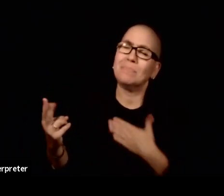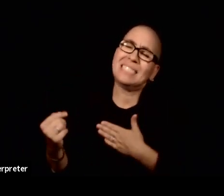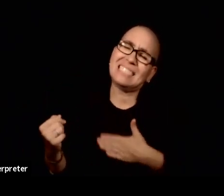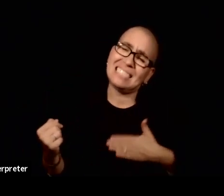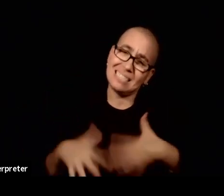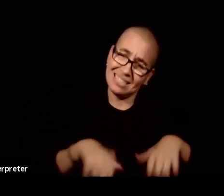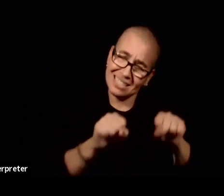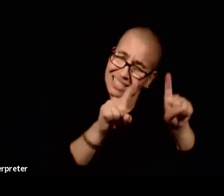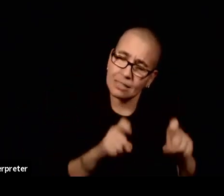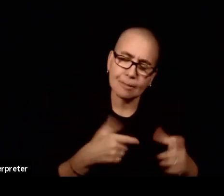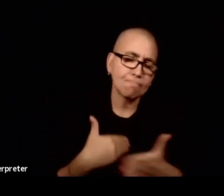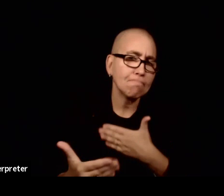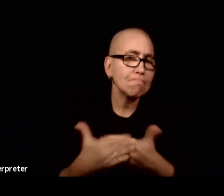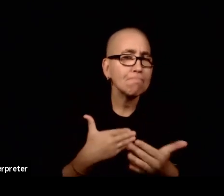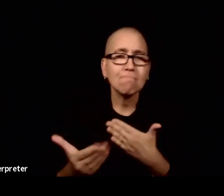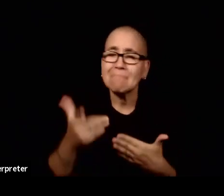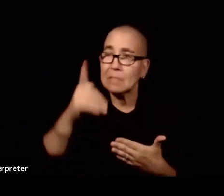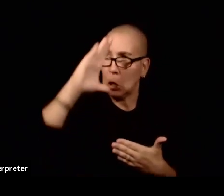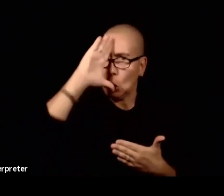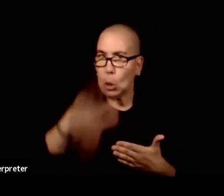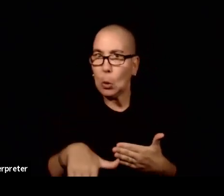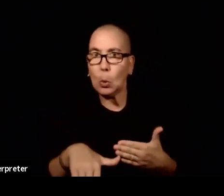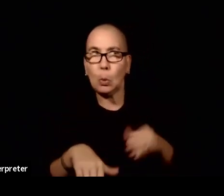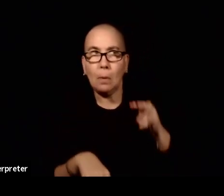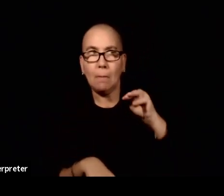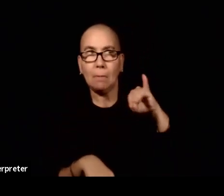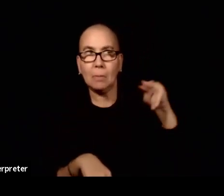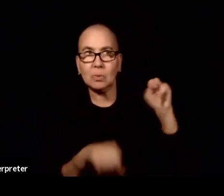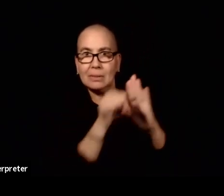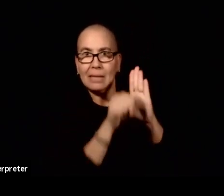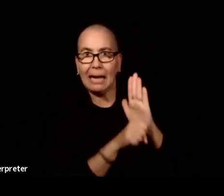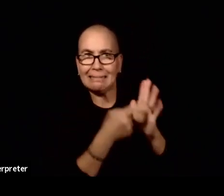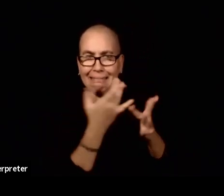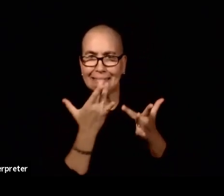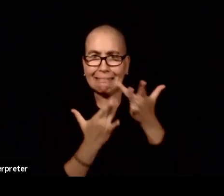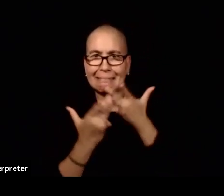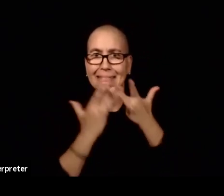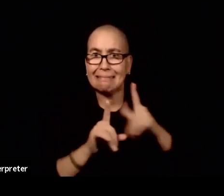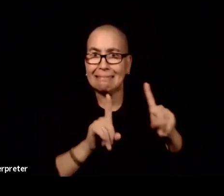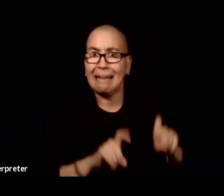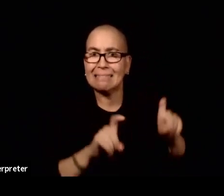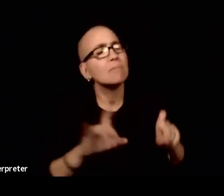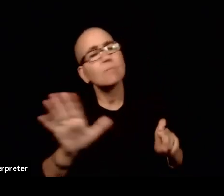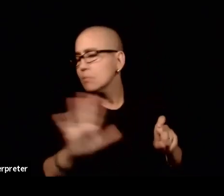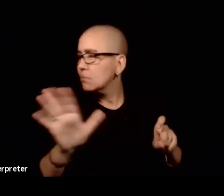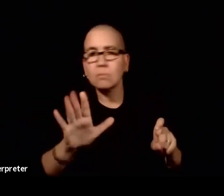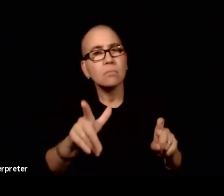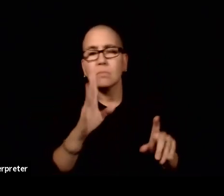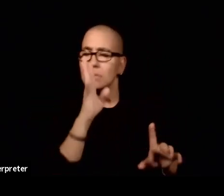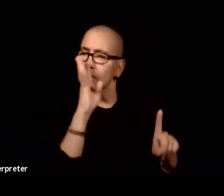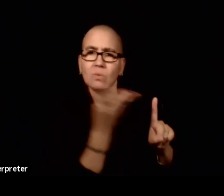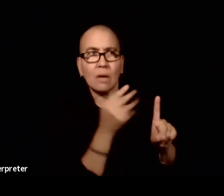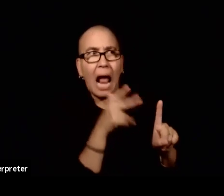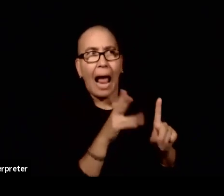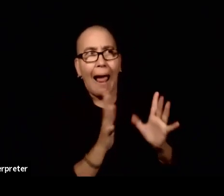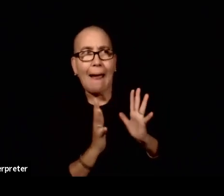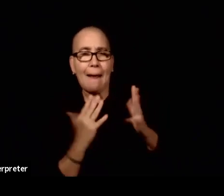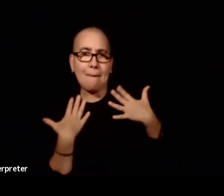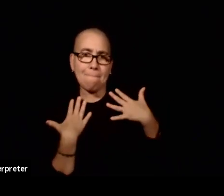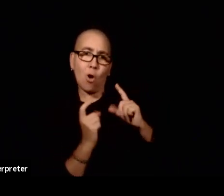testing if that has been recommended for you. We still recommend testing for all people who are symptomatic as a